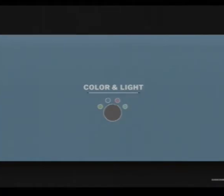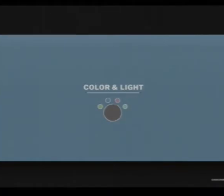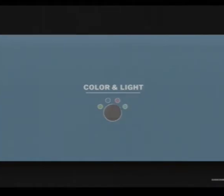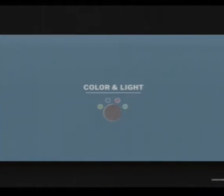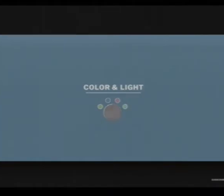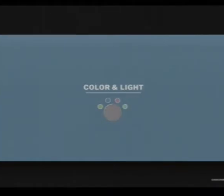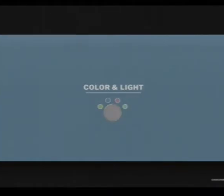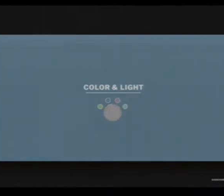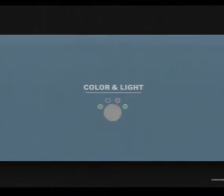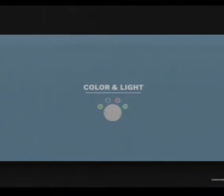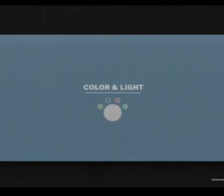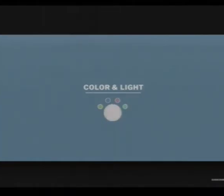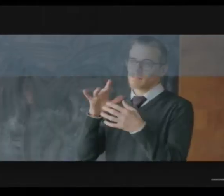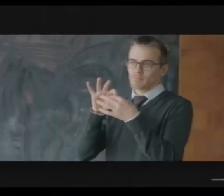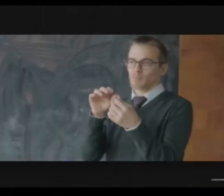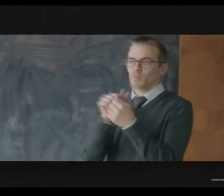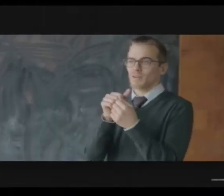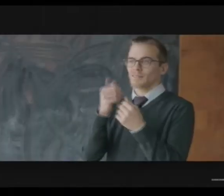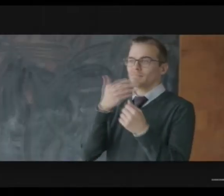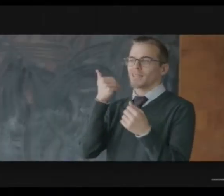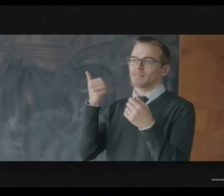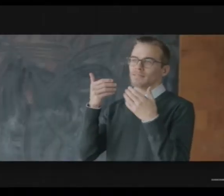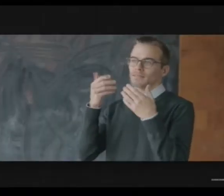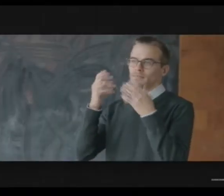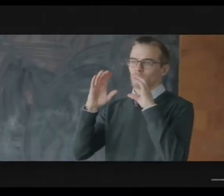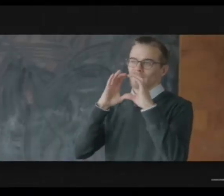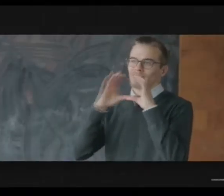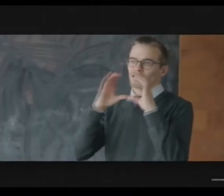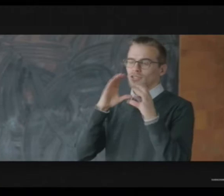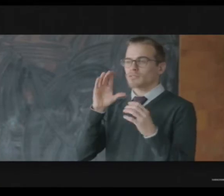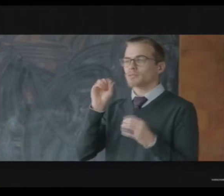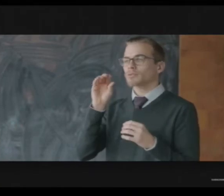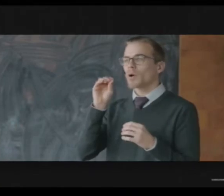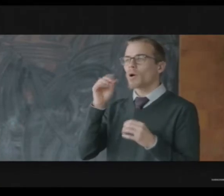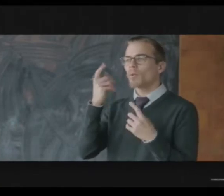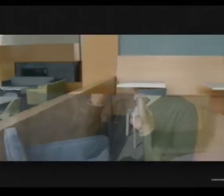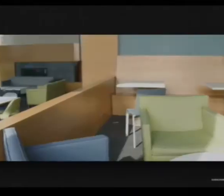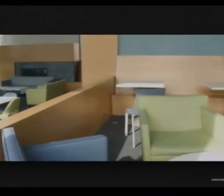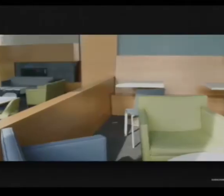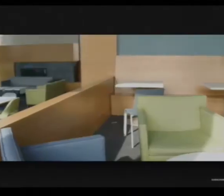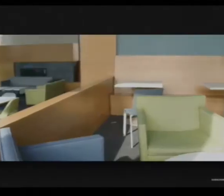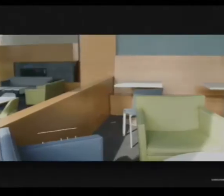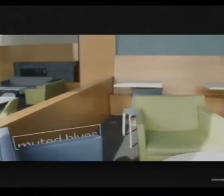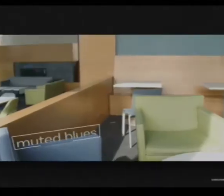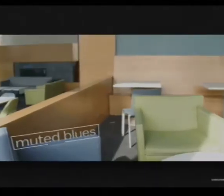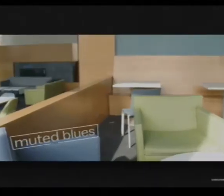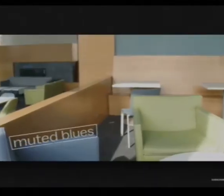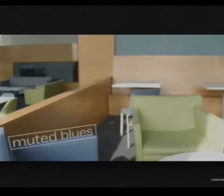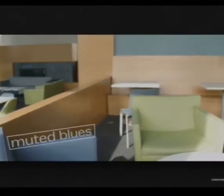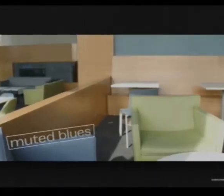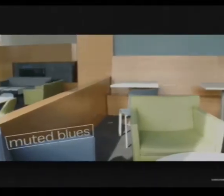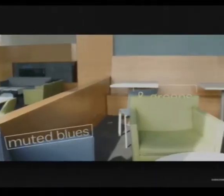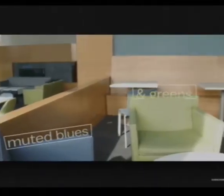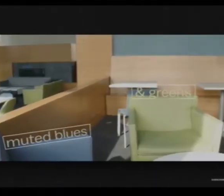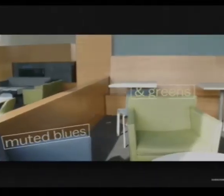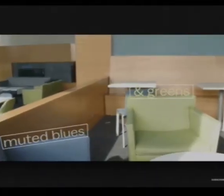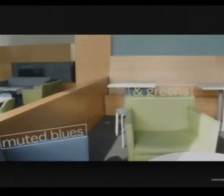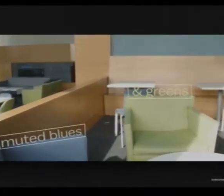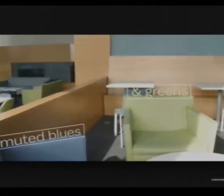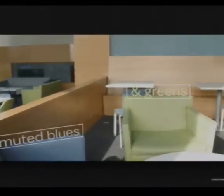Color and lighting are highly aligned to communication access. Blues and greens will usually contrast with most